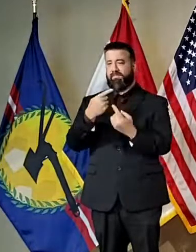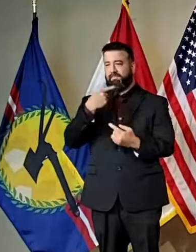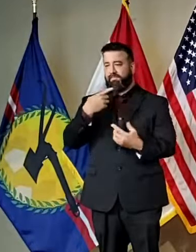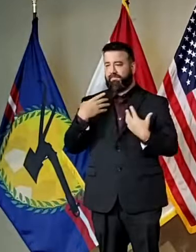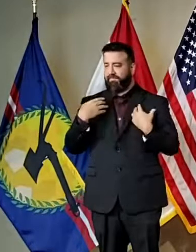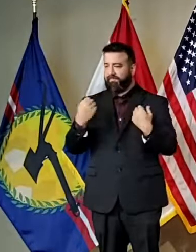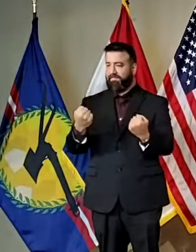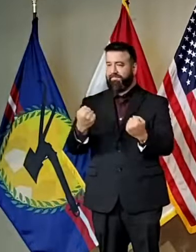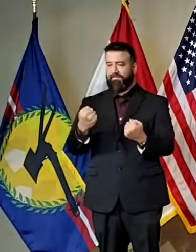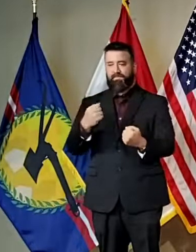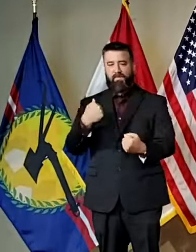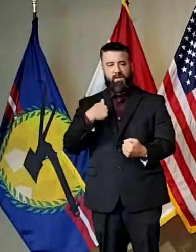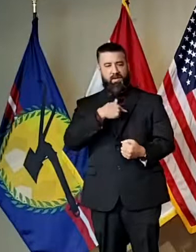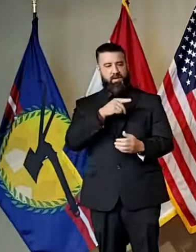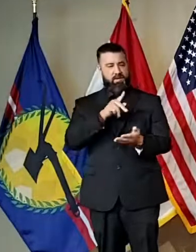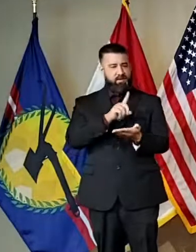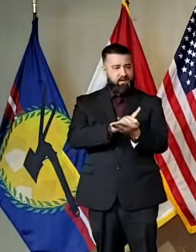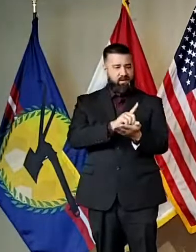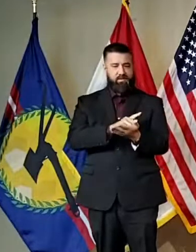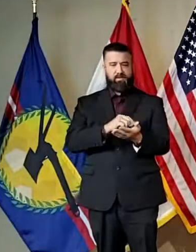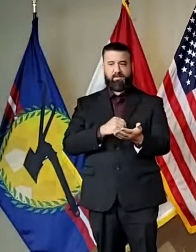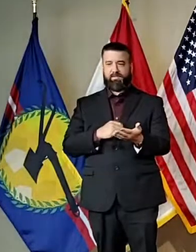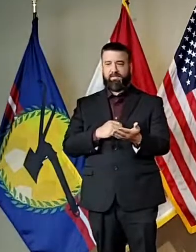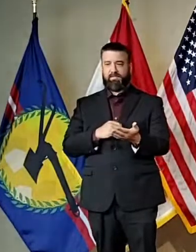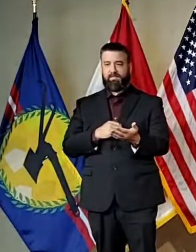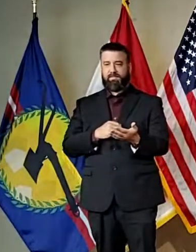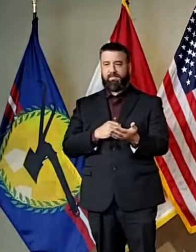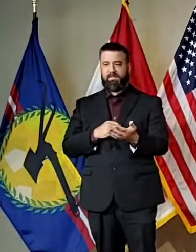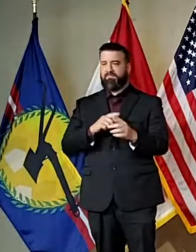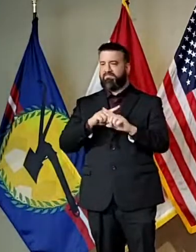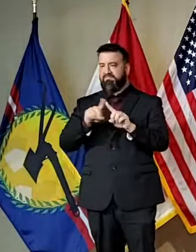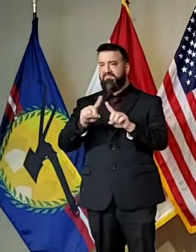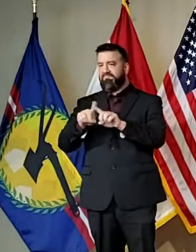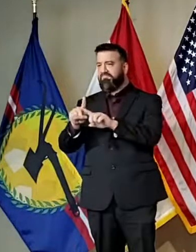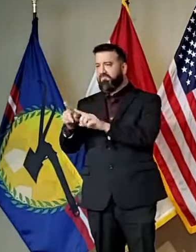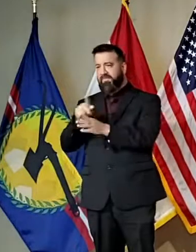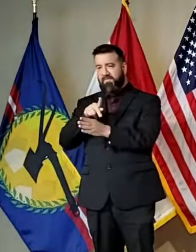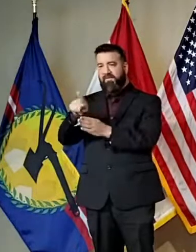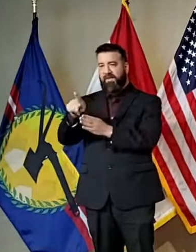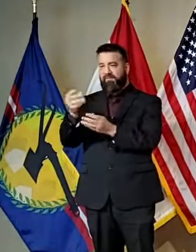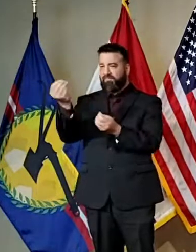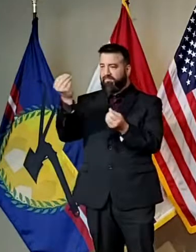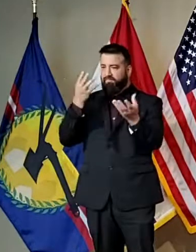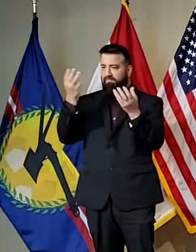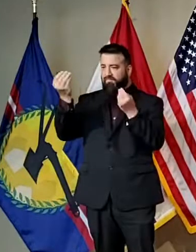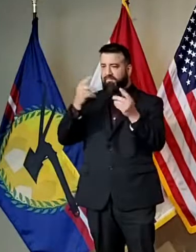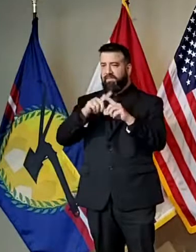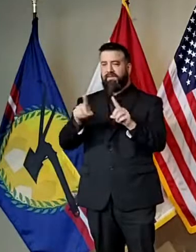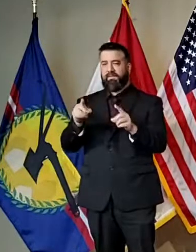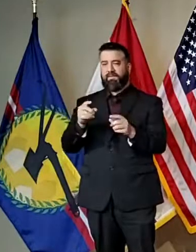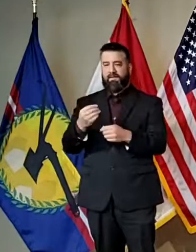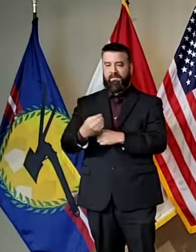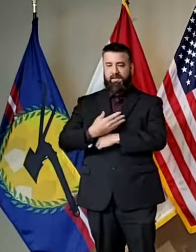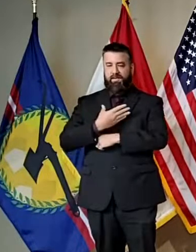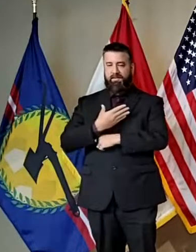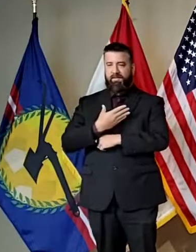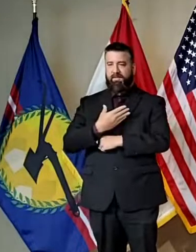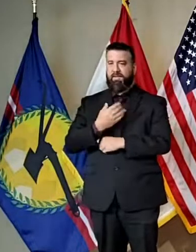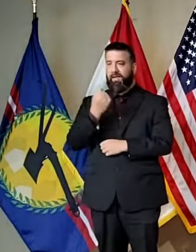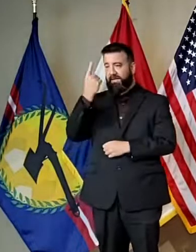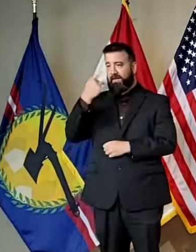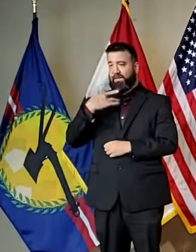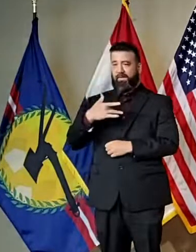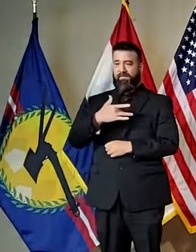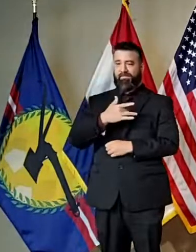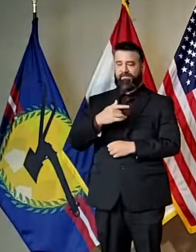our medical community, the epidemiologists, and we have faced a great deal of pressure from the beginning, from